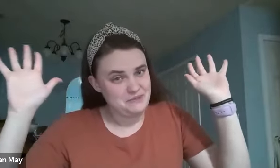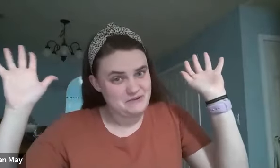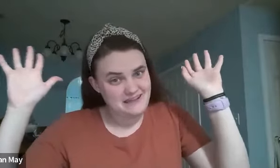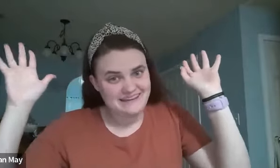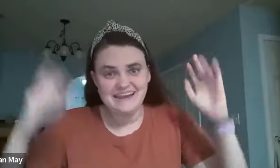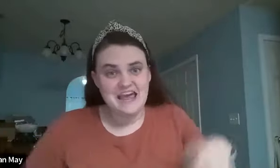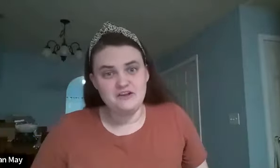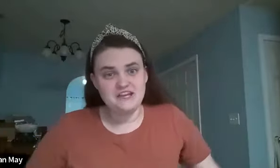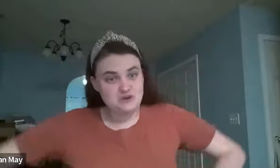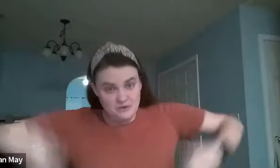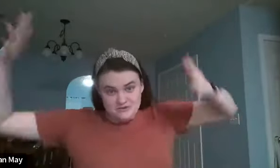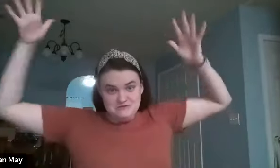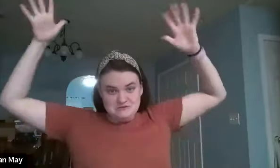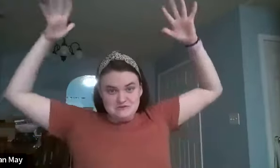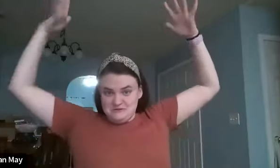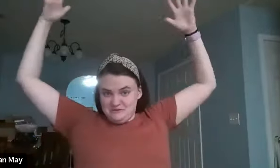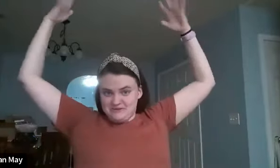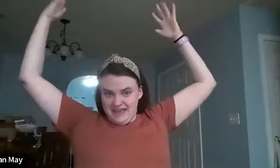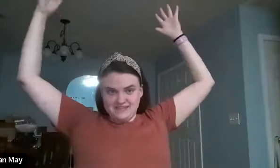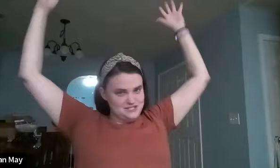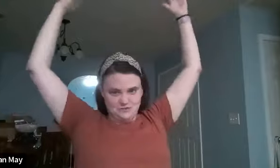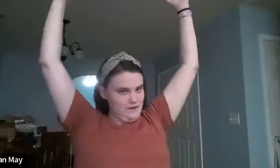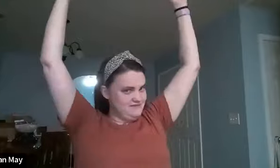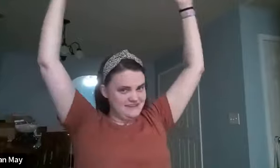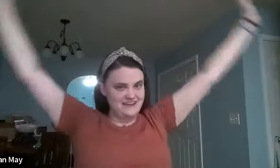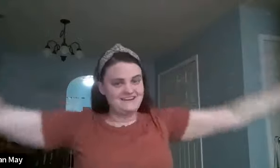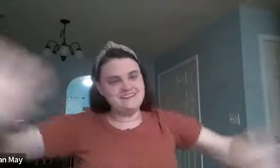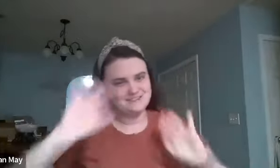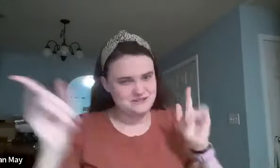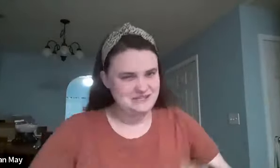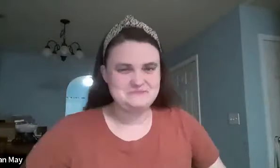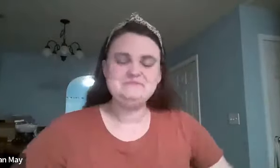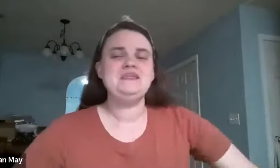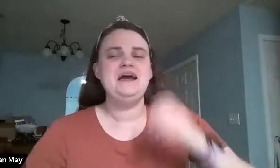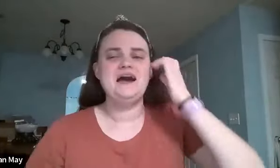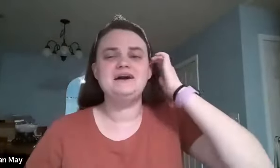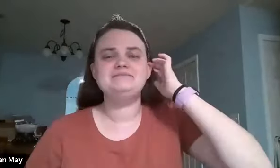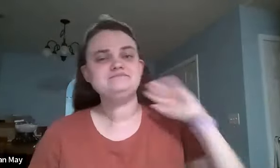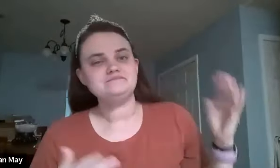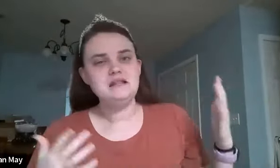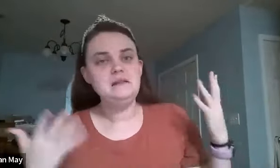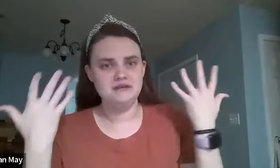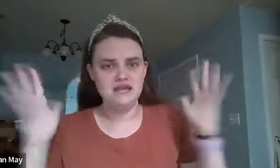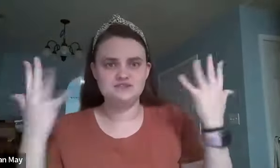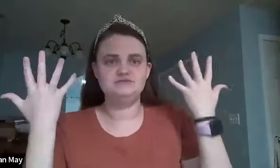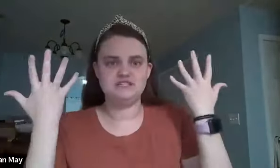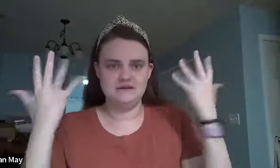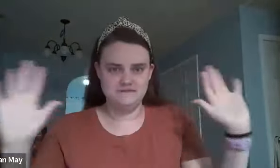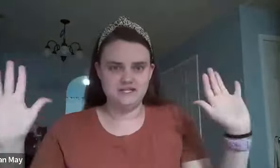pep rally and all the kids going, woo, with the hands just waving in the air. It's really cute. But yeah, so just that finished